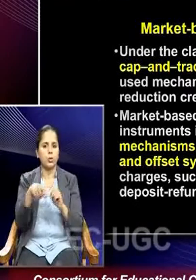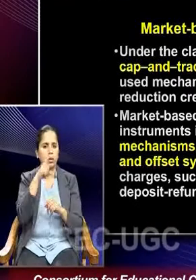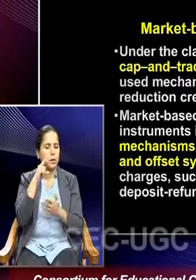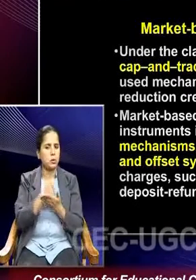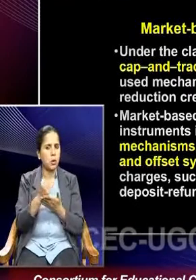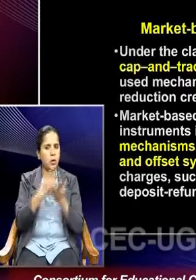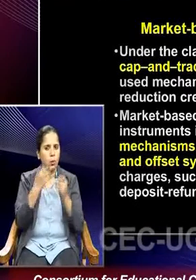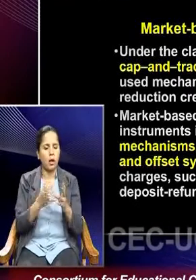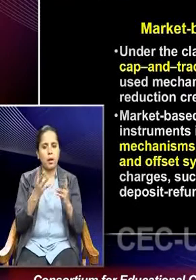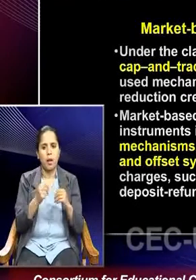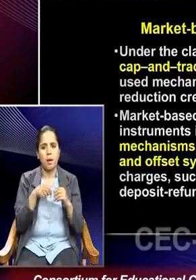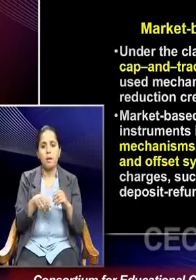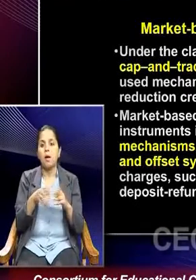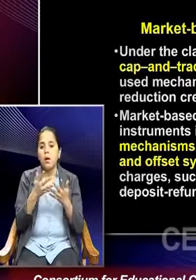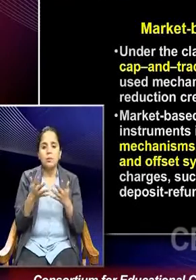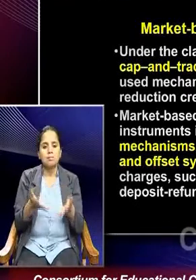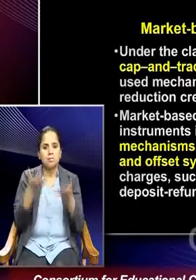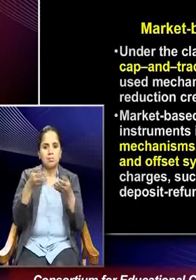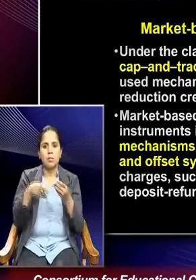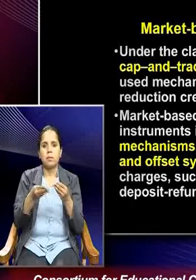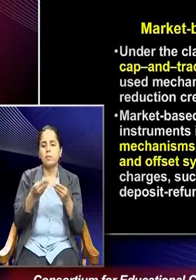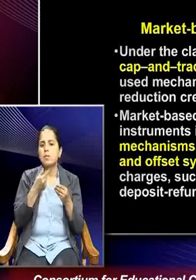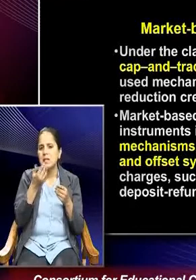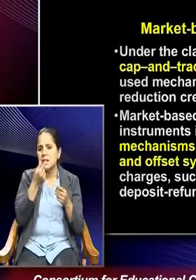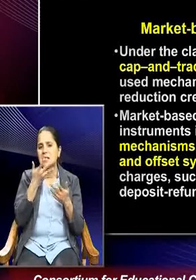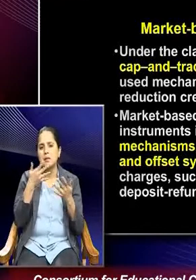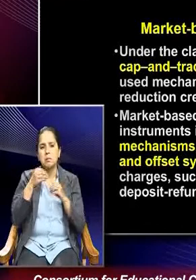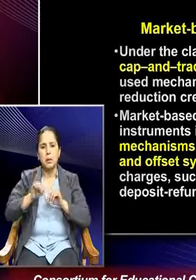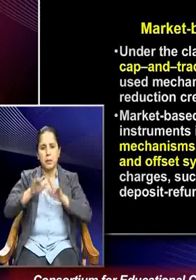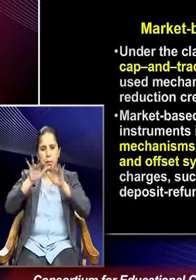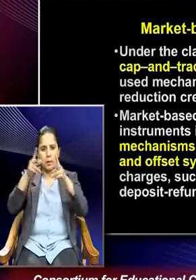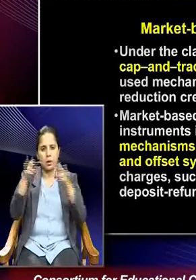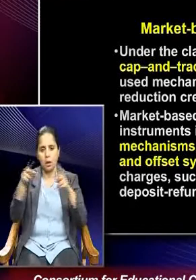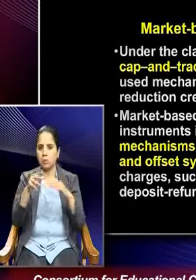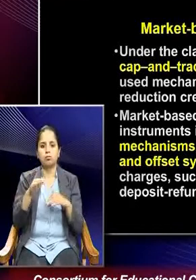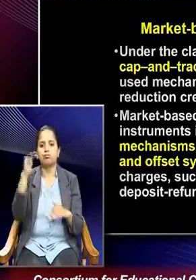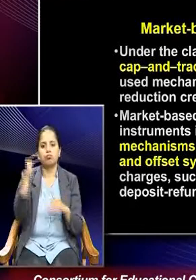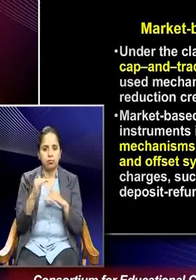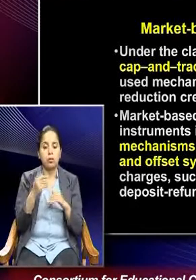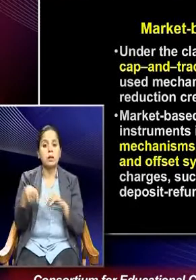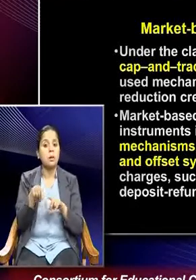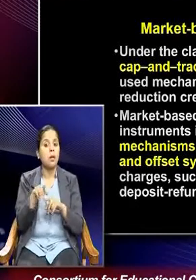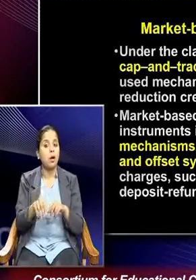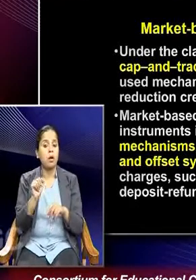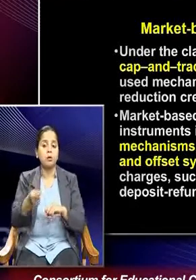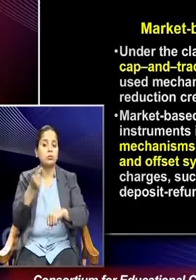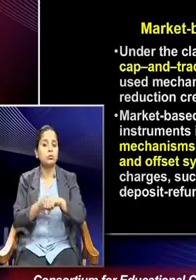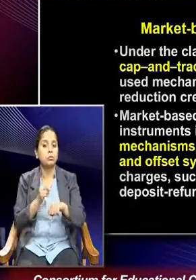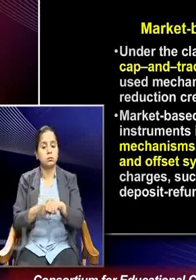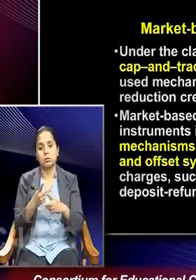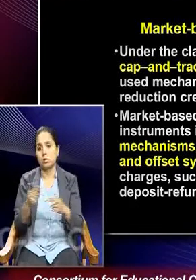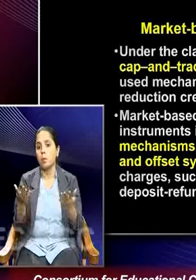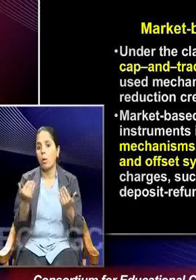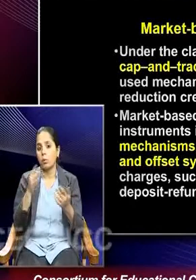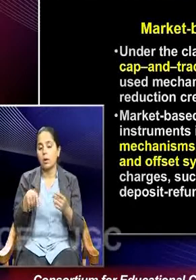reduce the quantity of emission, and offset system, as well as pollution charges, which are fines, which